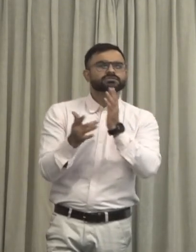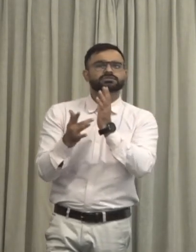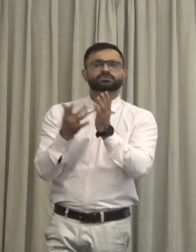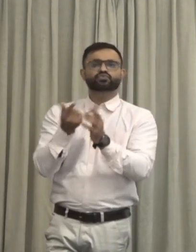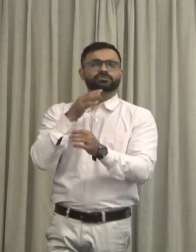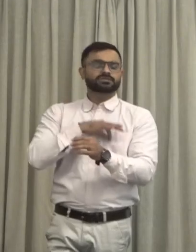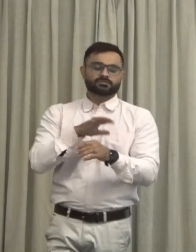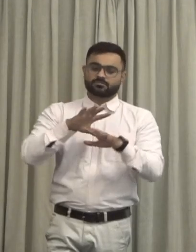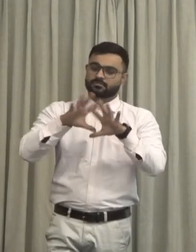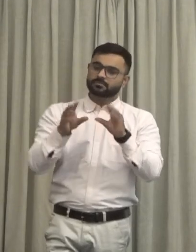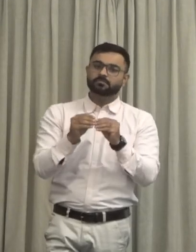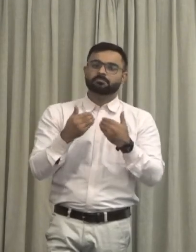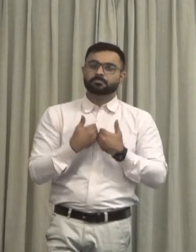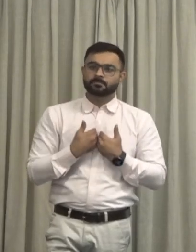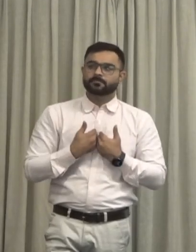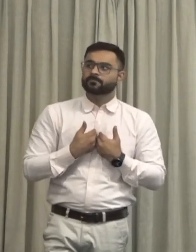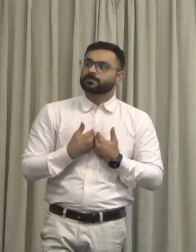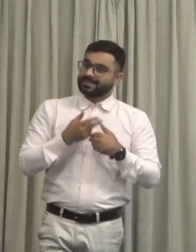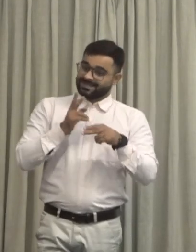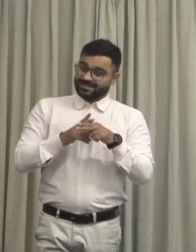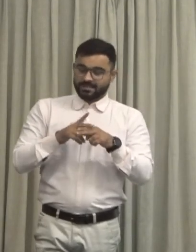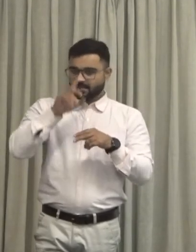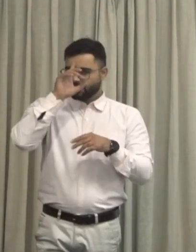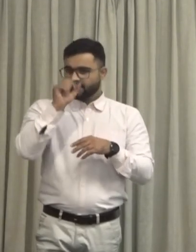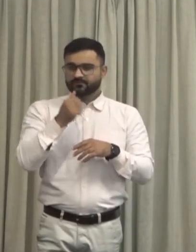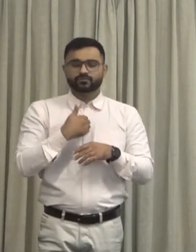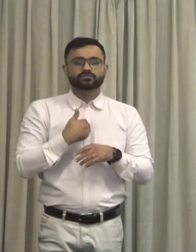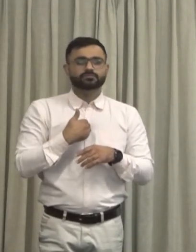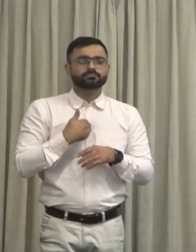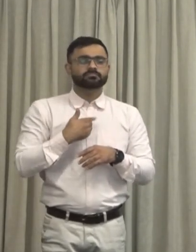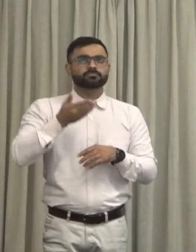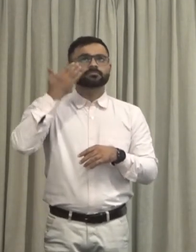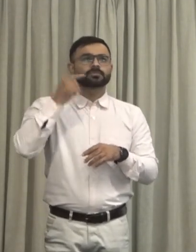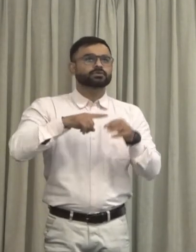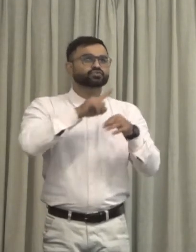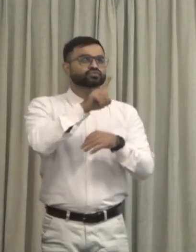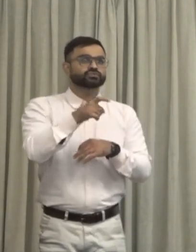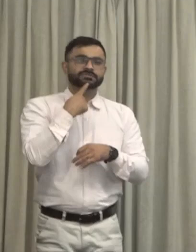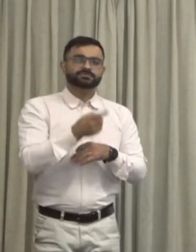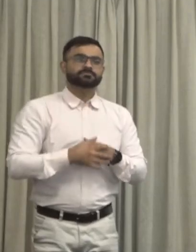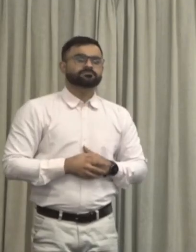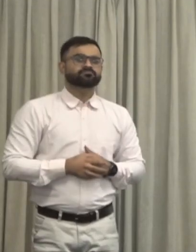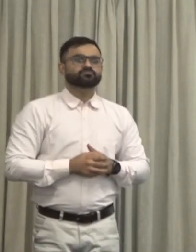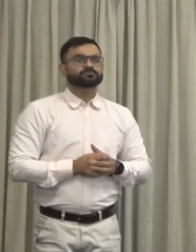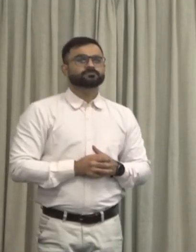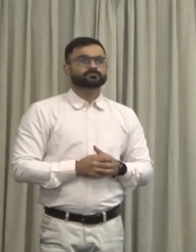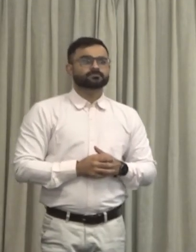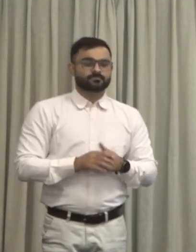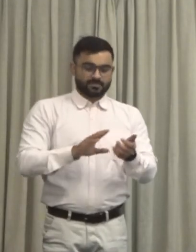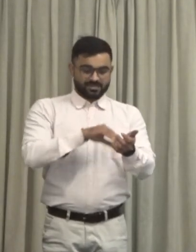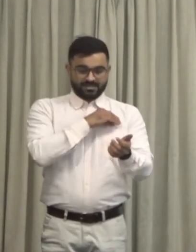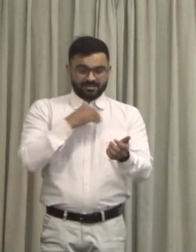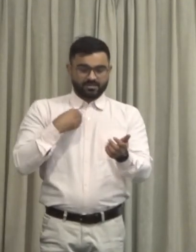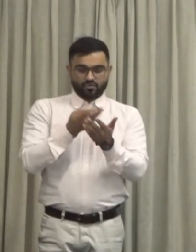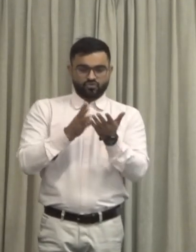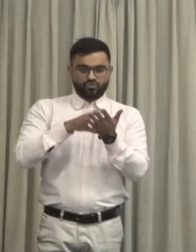I think this was what I was remembering. In my last question I said that in my medical